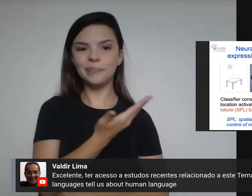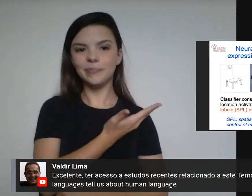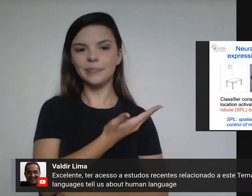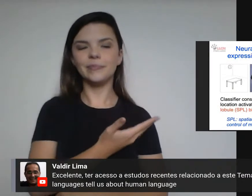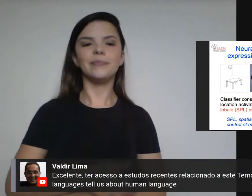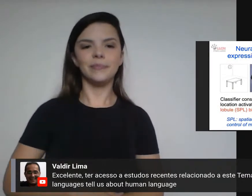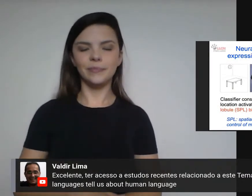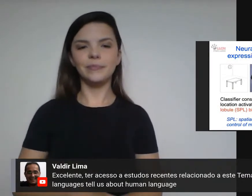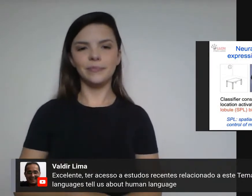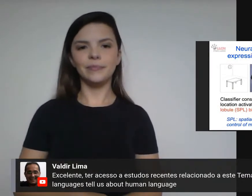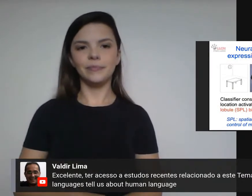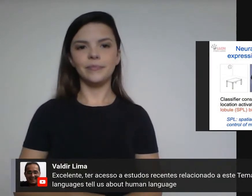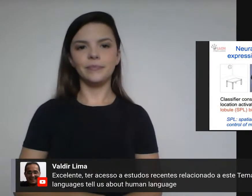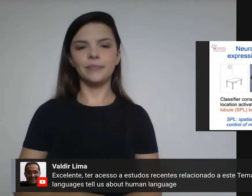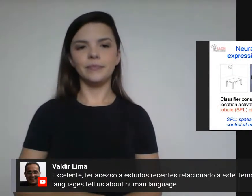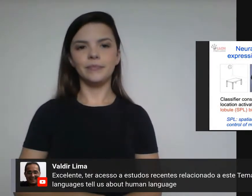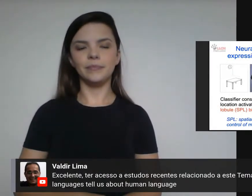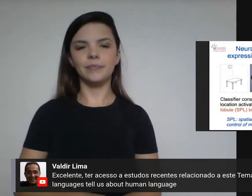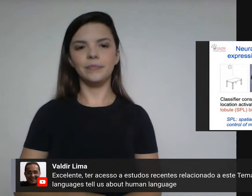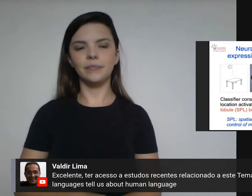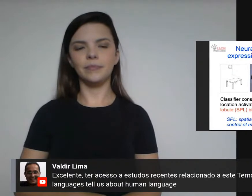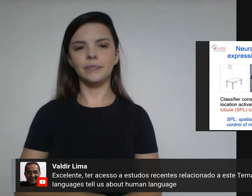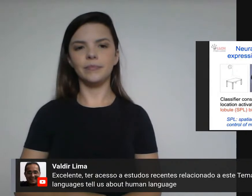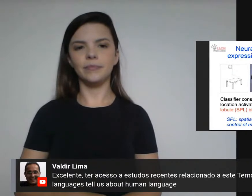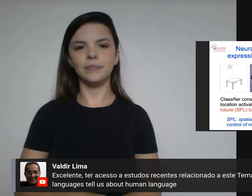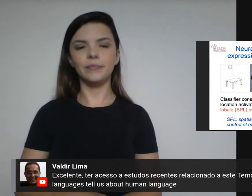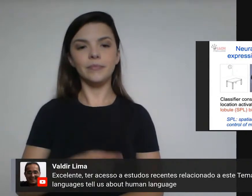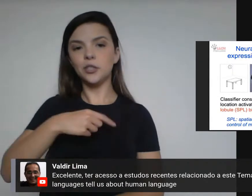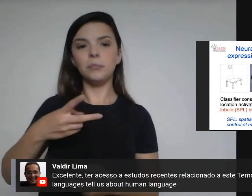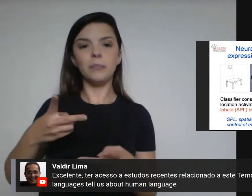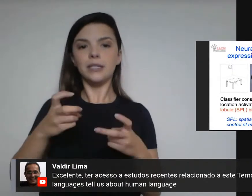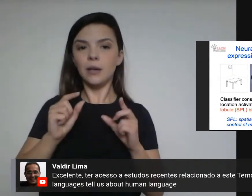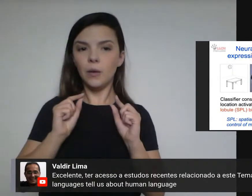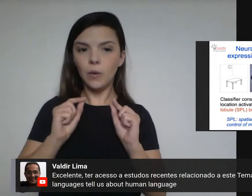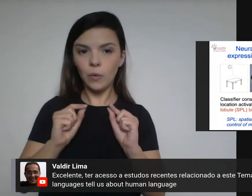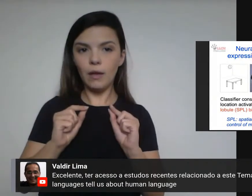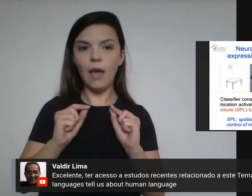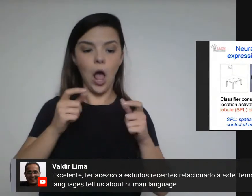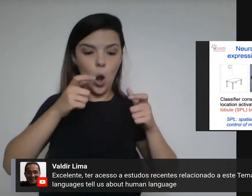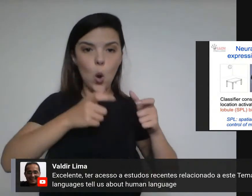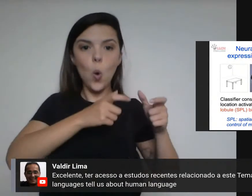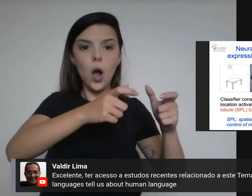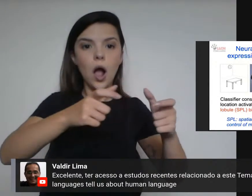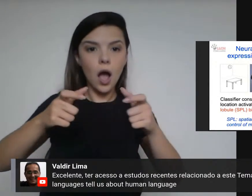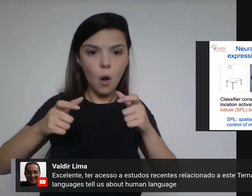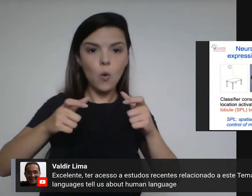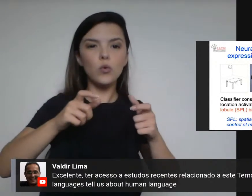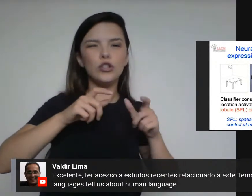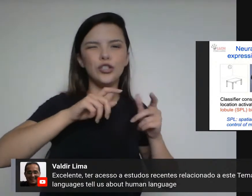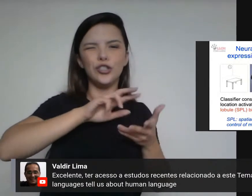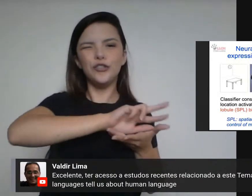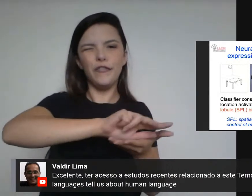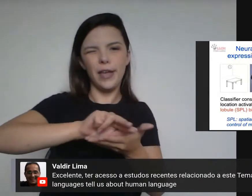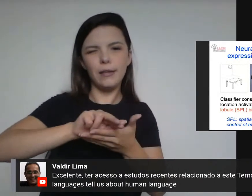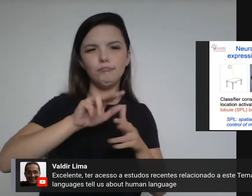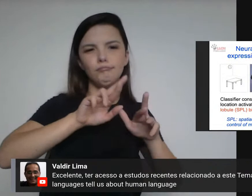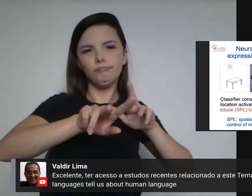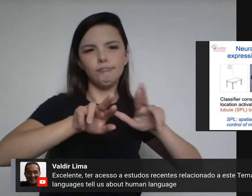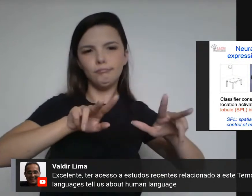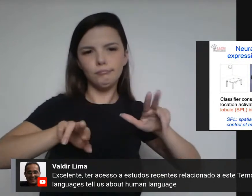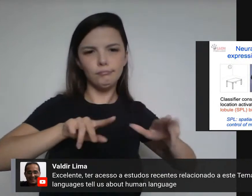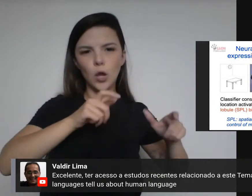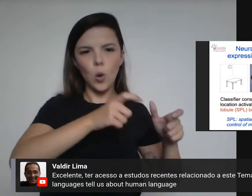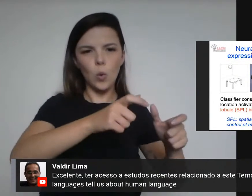So what we see, interestingly, is that classifier constructions expressing location engage the superior